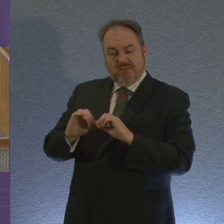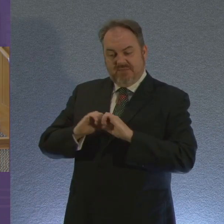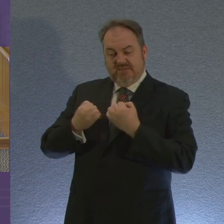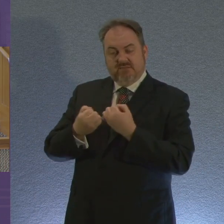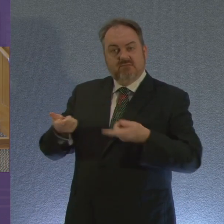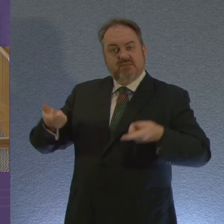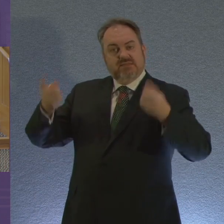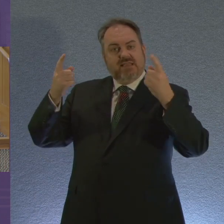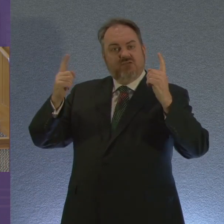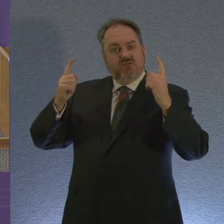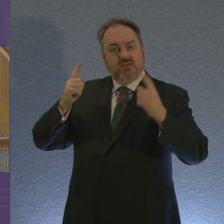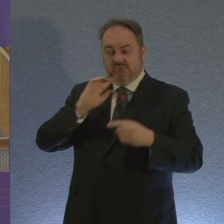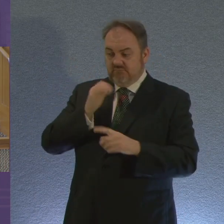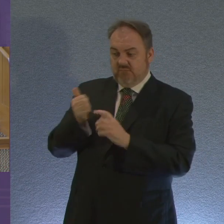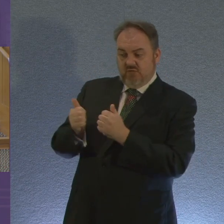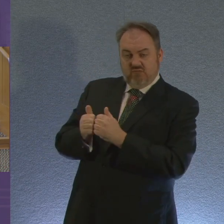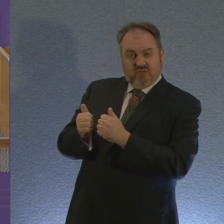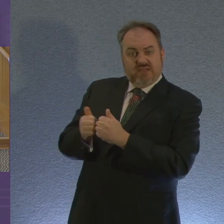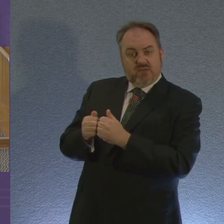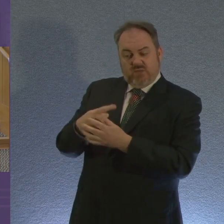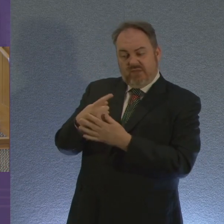this is indeed the test. We will